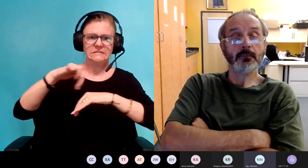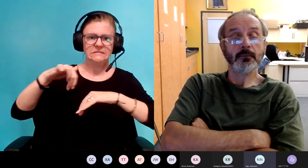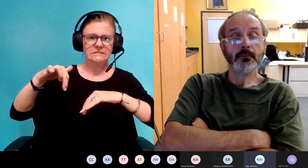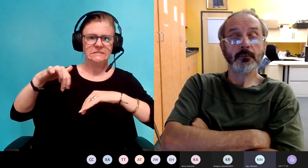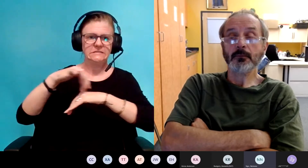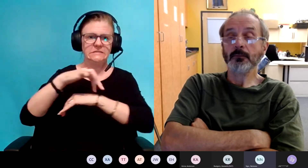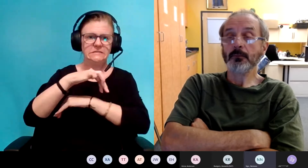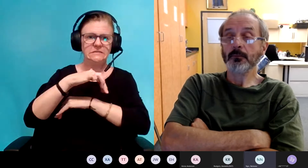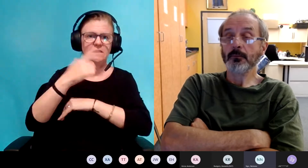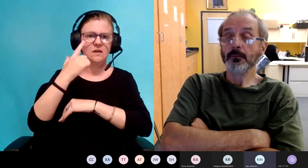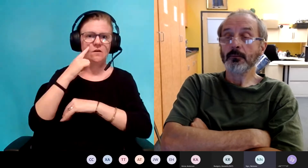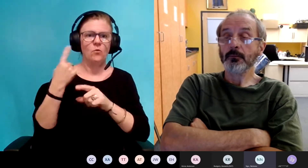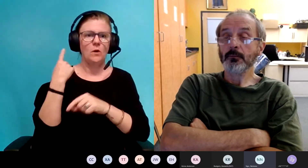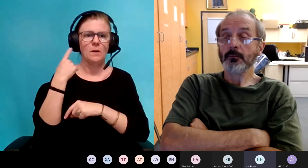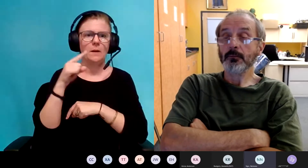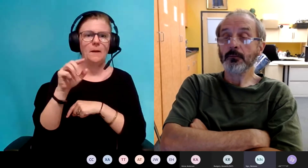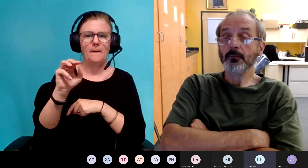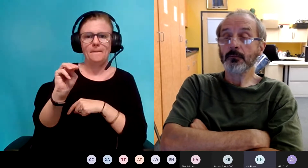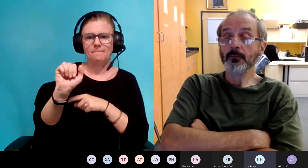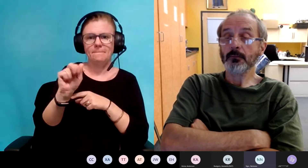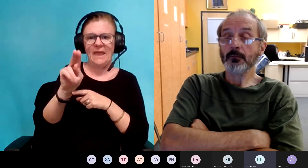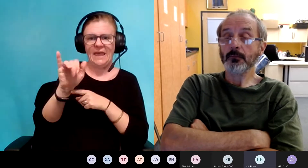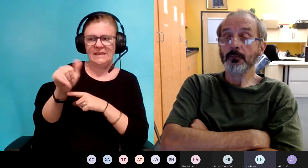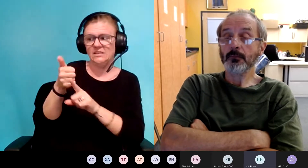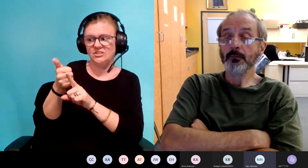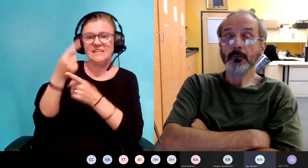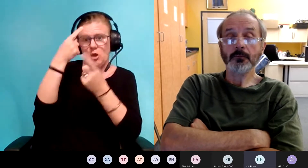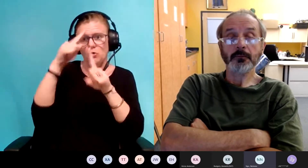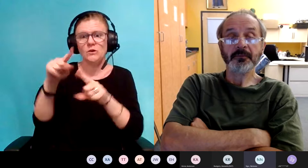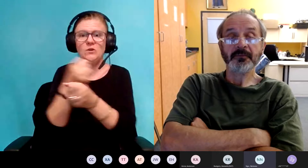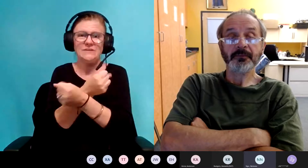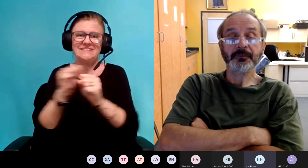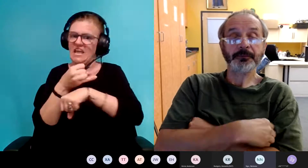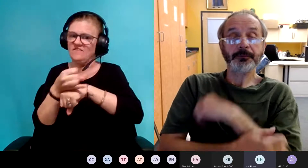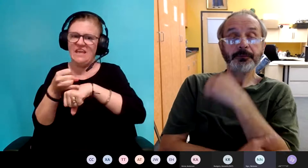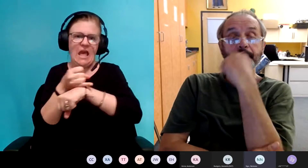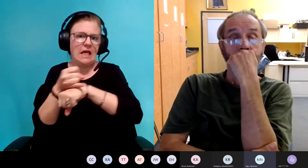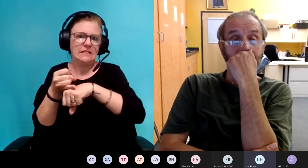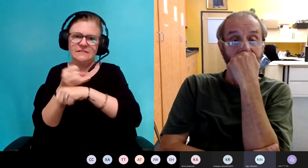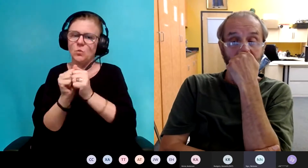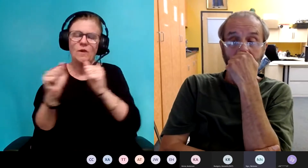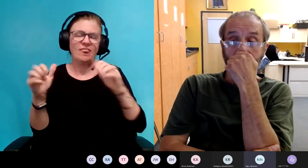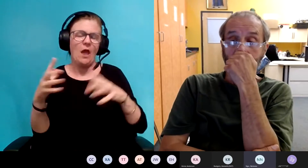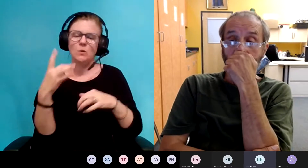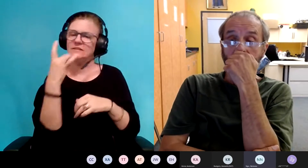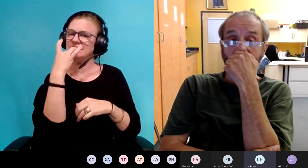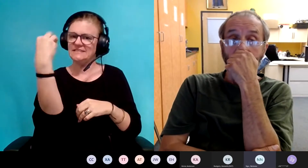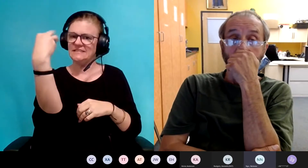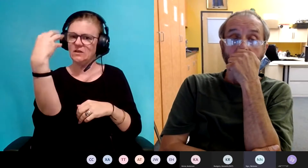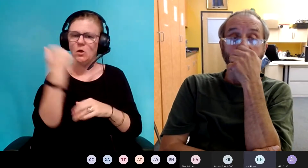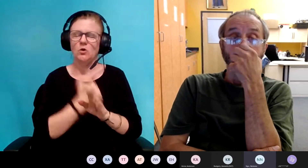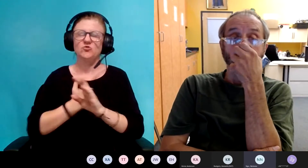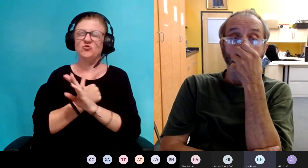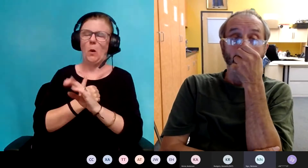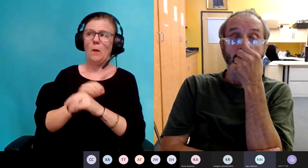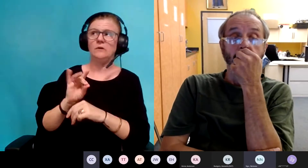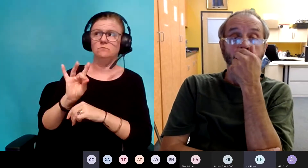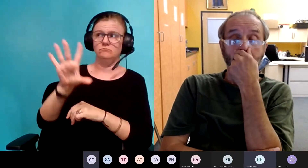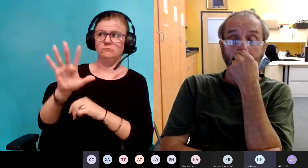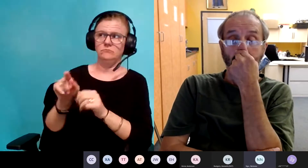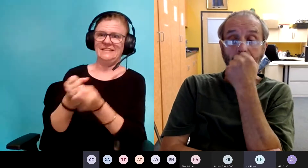crossing, and that's from Mandy, in terms of her agreeing with safety islands without signals. It's not safe. Sorry, I just wanted to make sure that